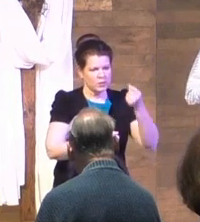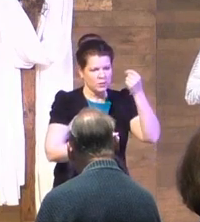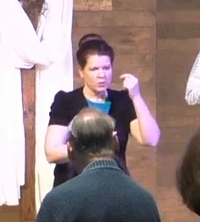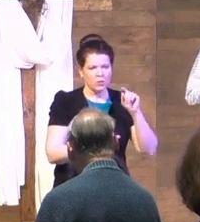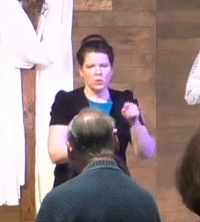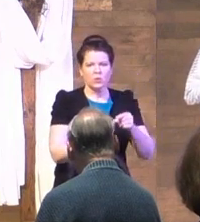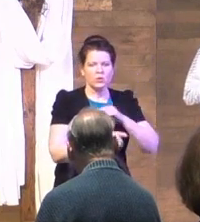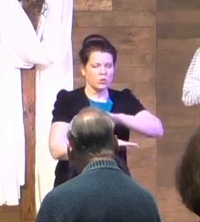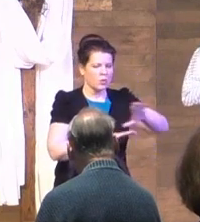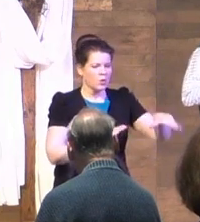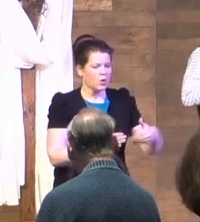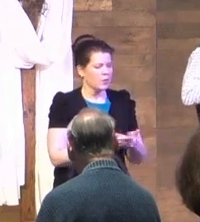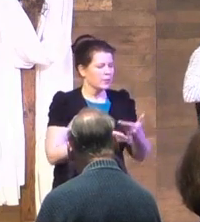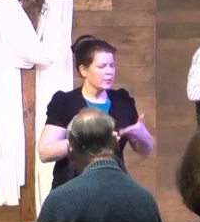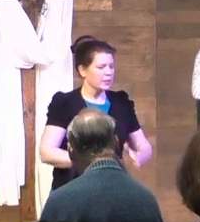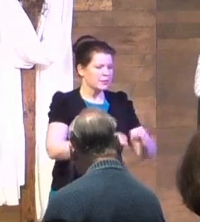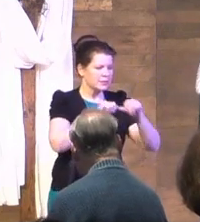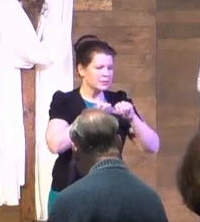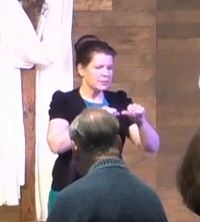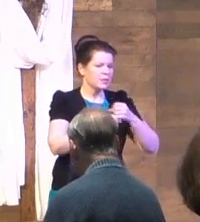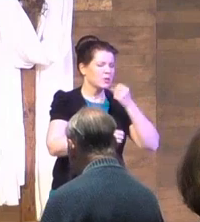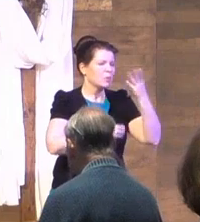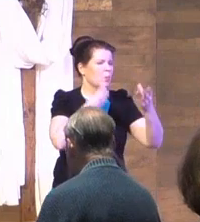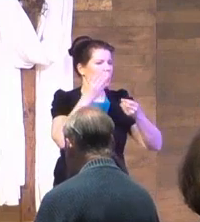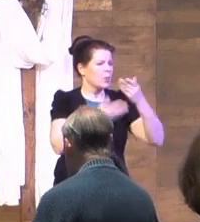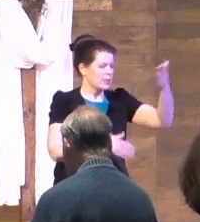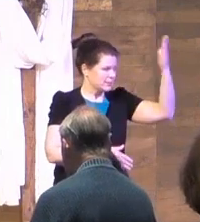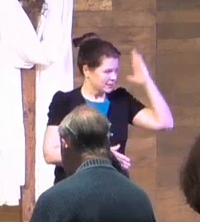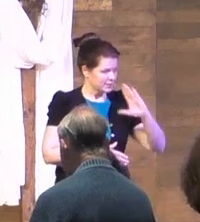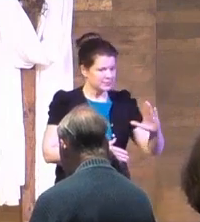continue singing praises to our God.